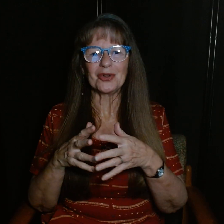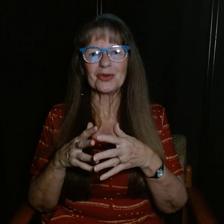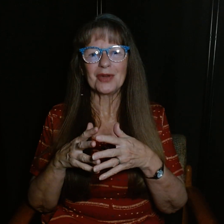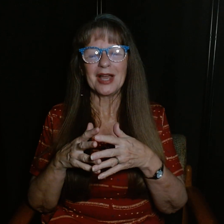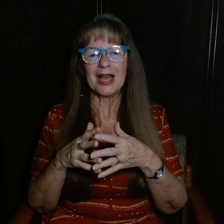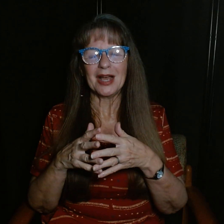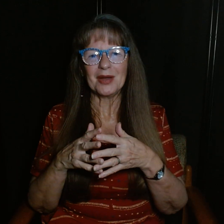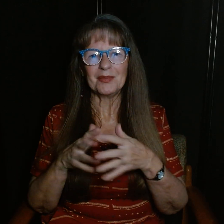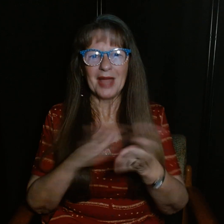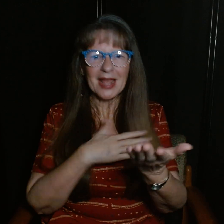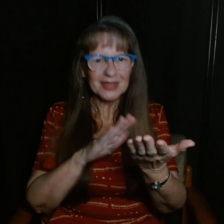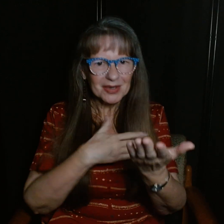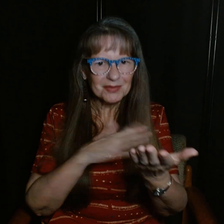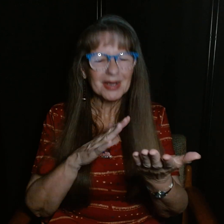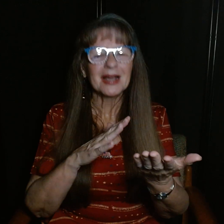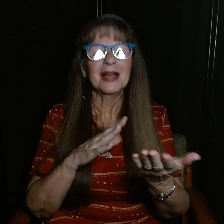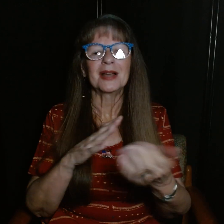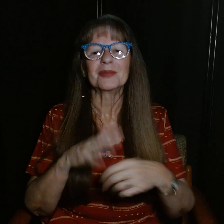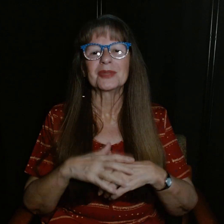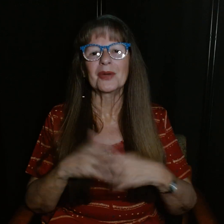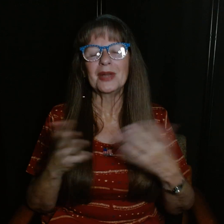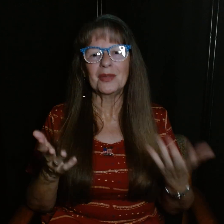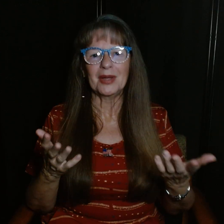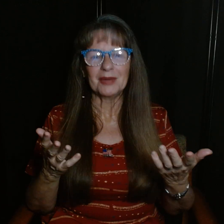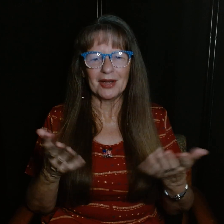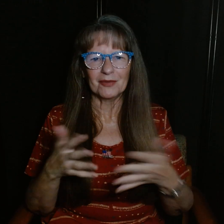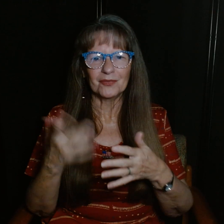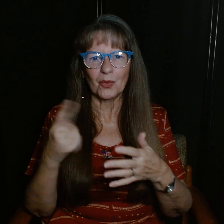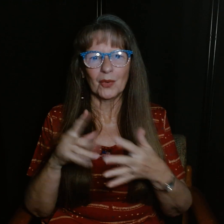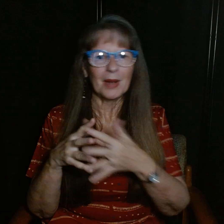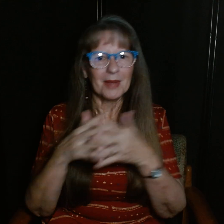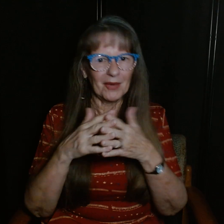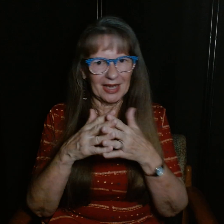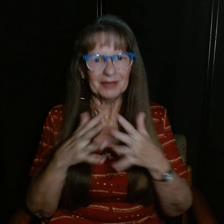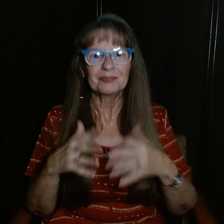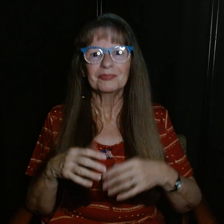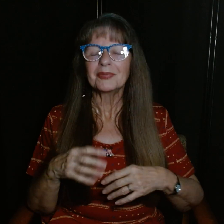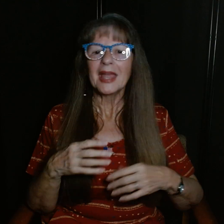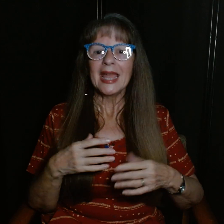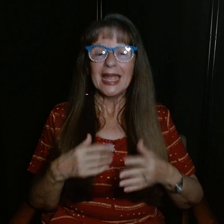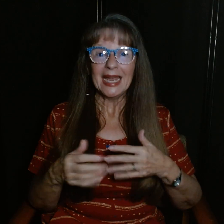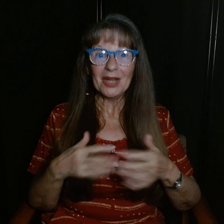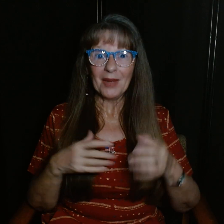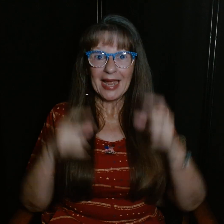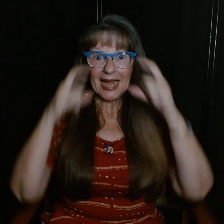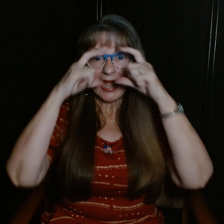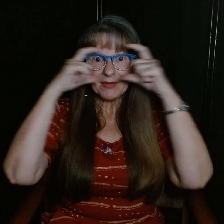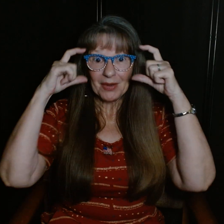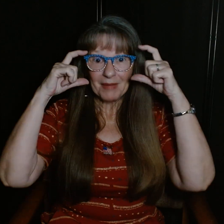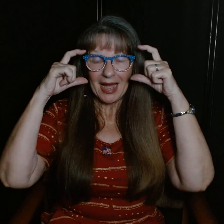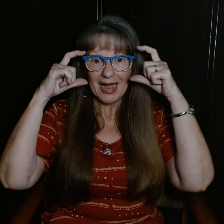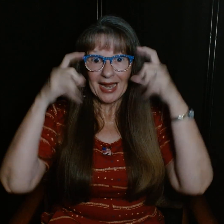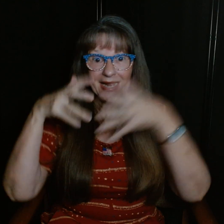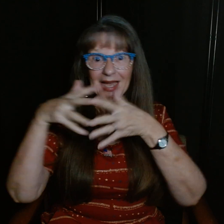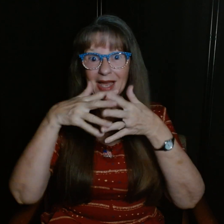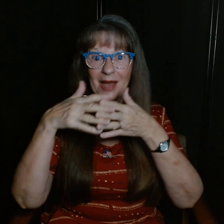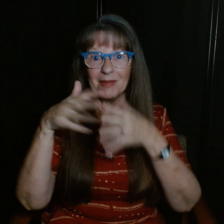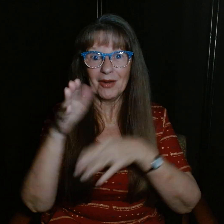national anthem. So anyway, for America. Anyway, and I have on my